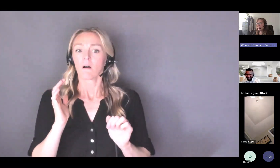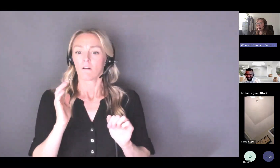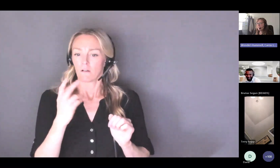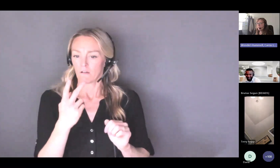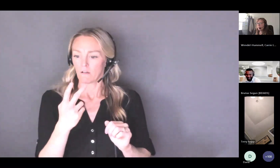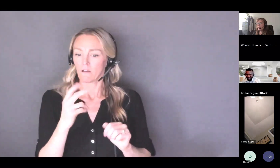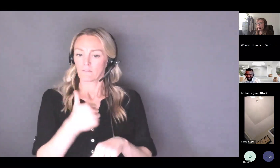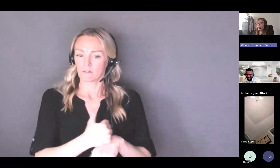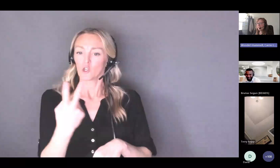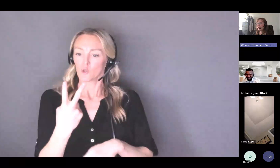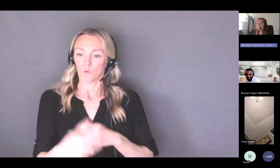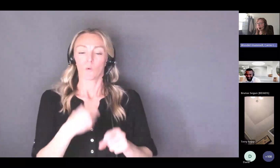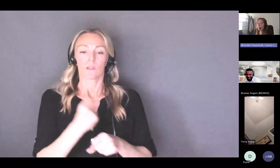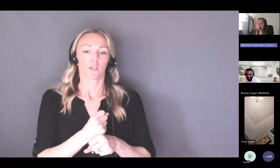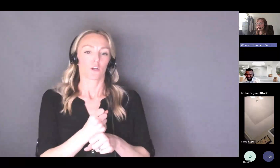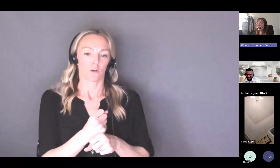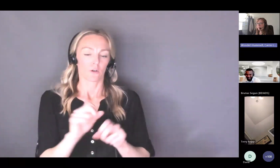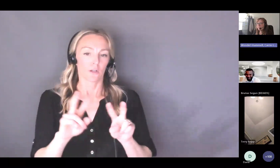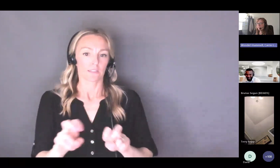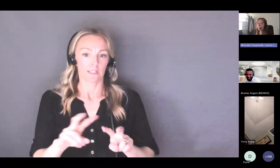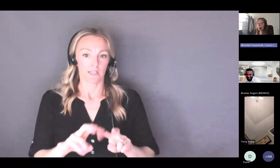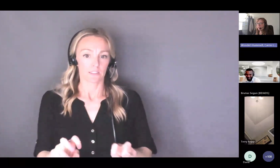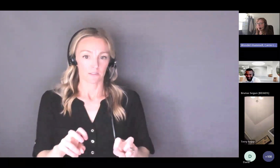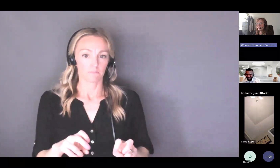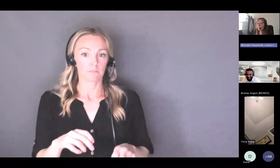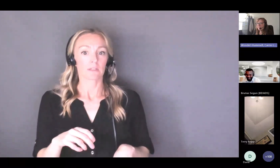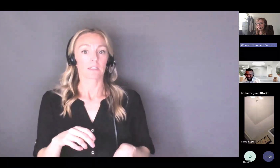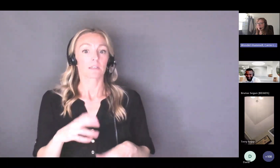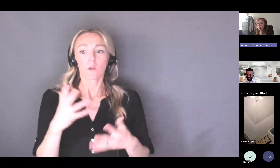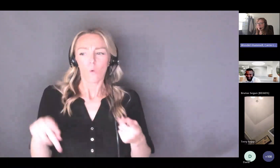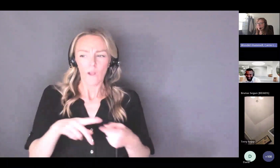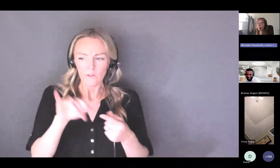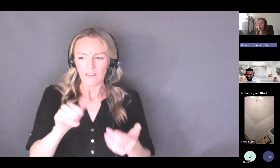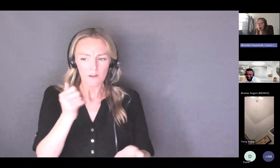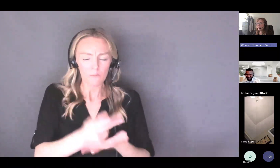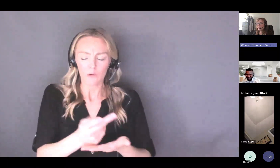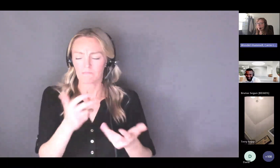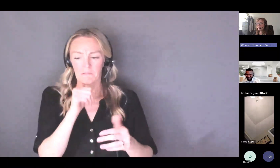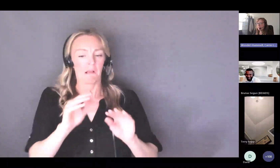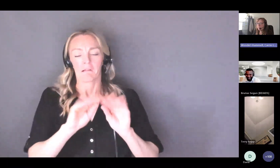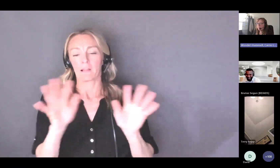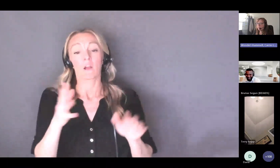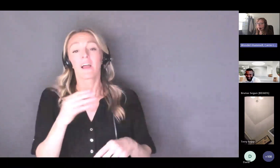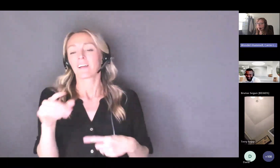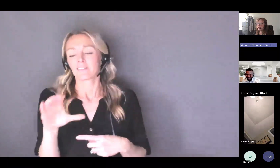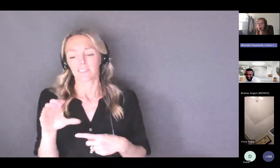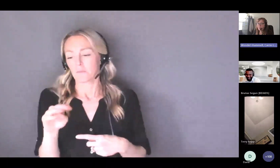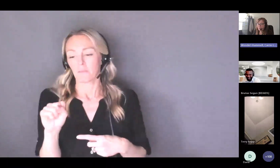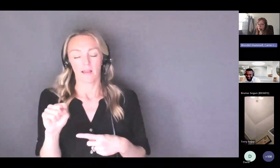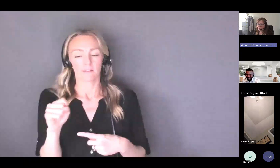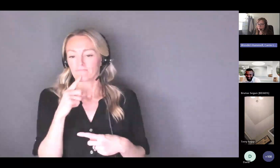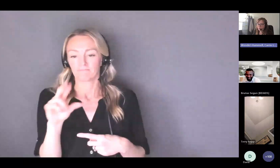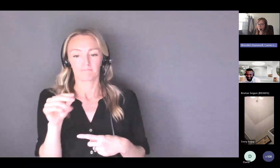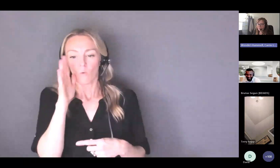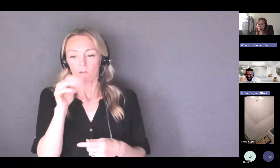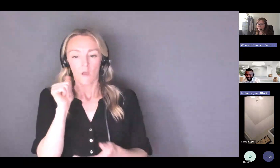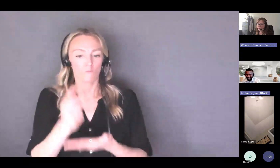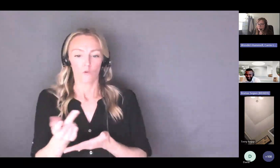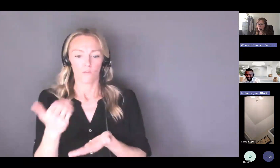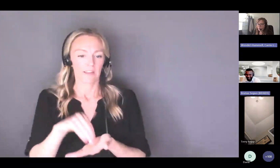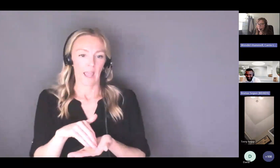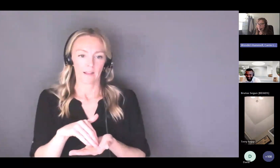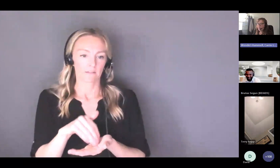method. When that got approved wasn't clear, and it sounds like that's not something that CMS would approve again, or certainly